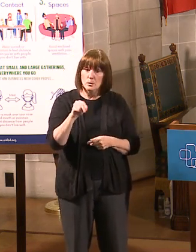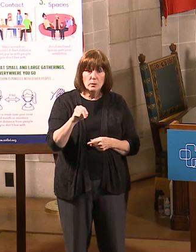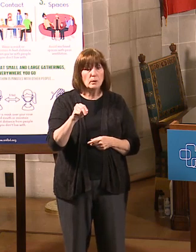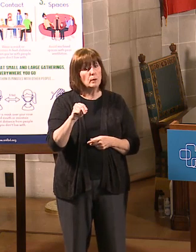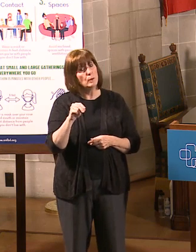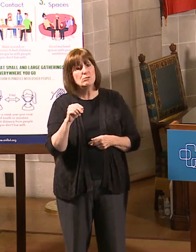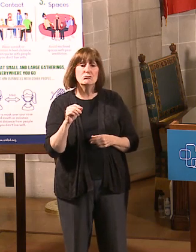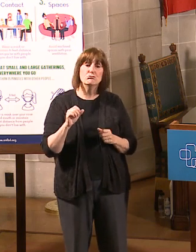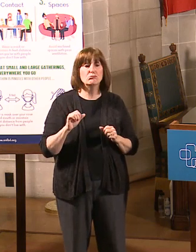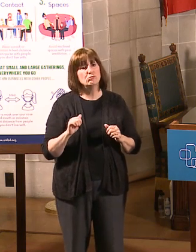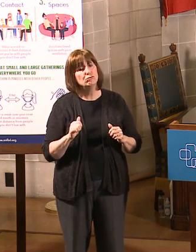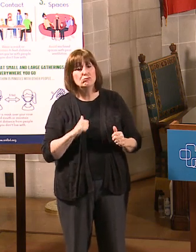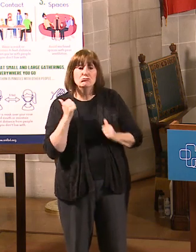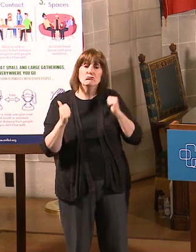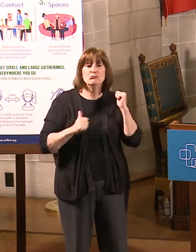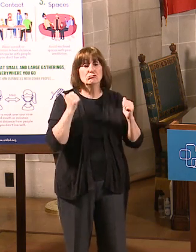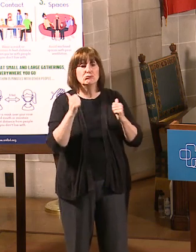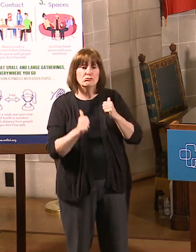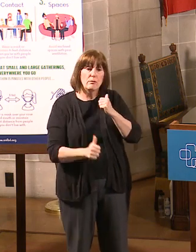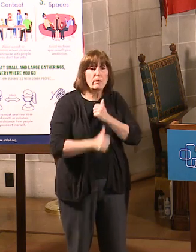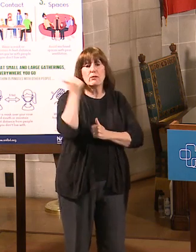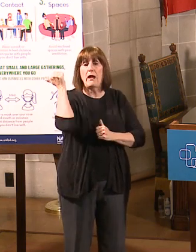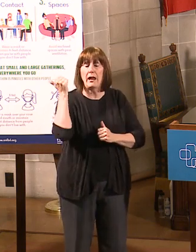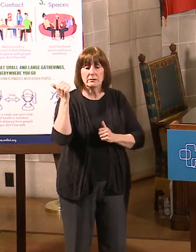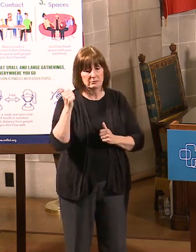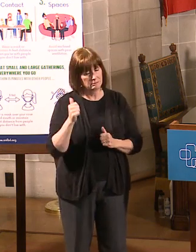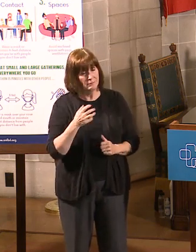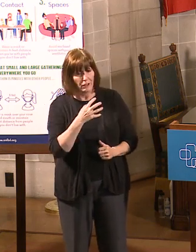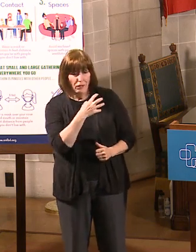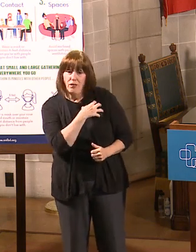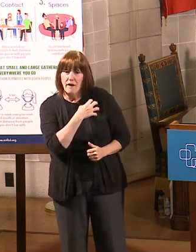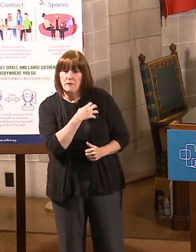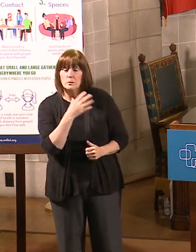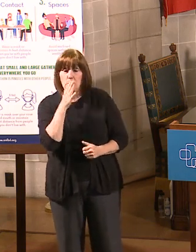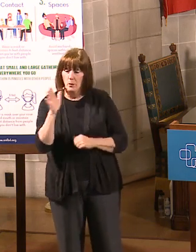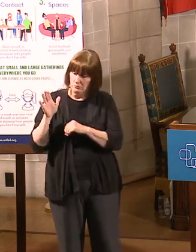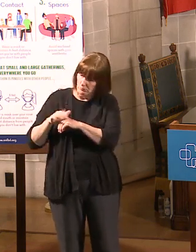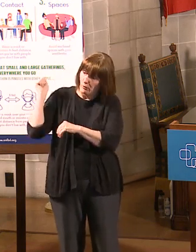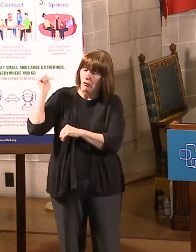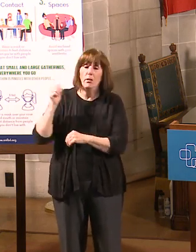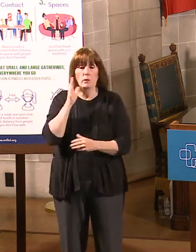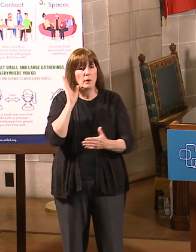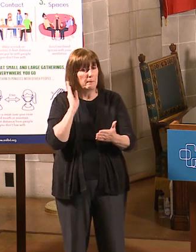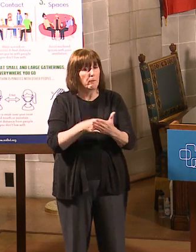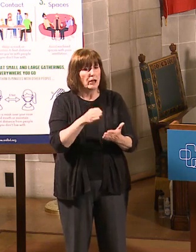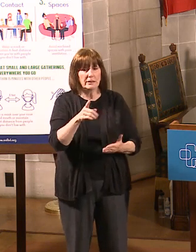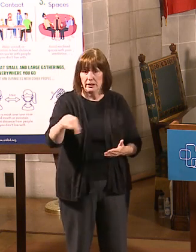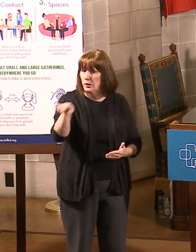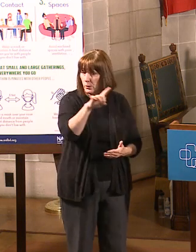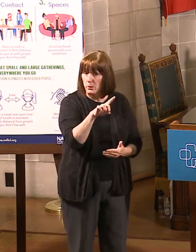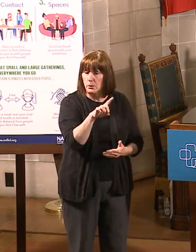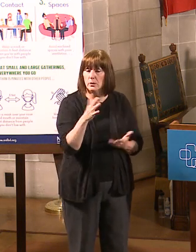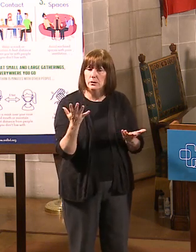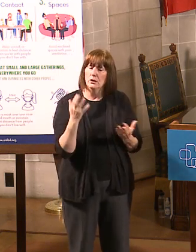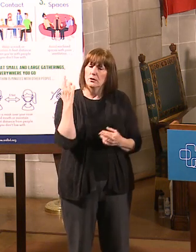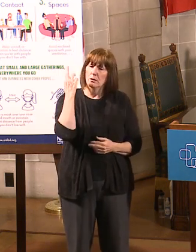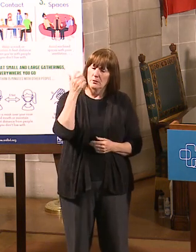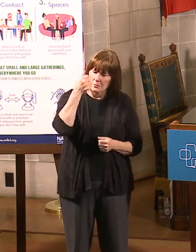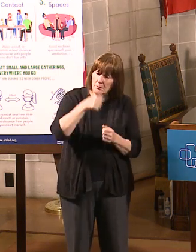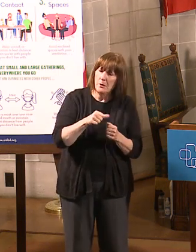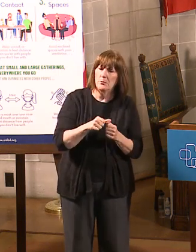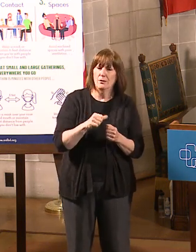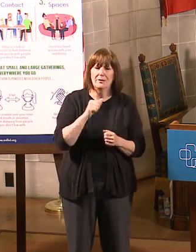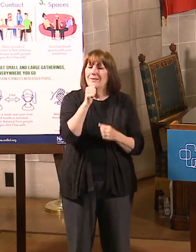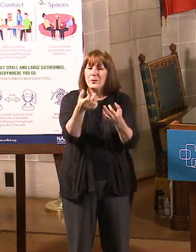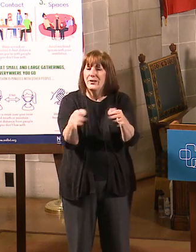regard to these types of threats, the law enforcement will be called and you will be prosecuted. And so please remember, folks, it's just not